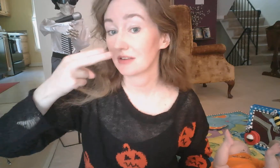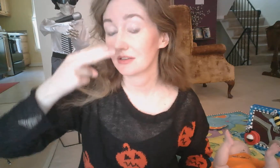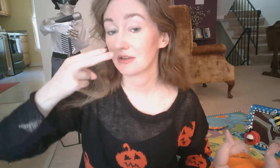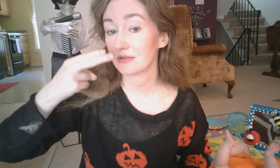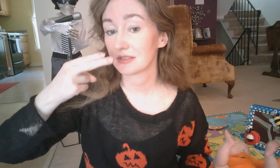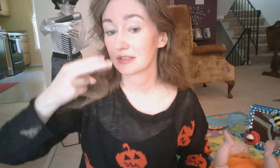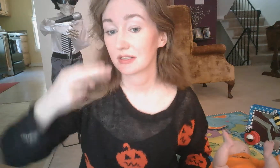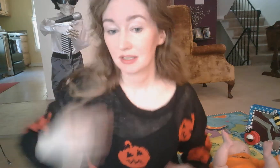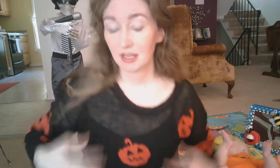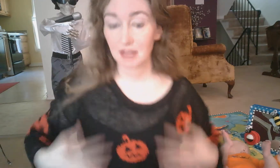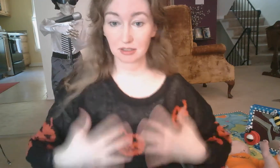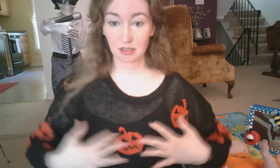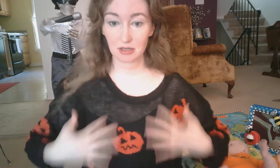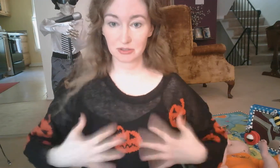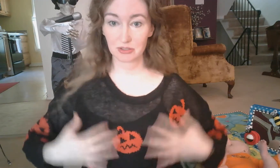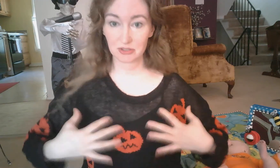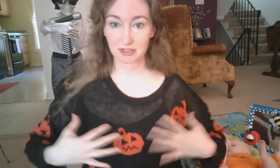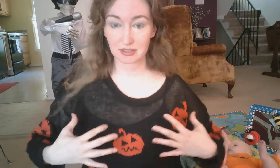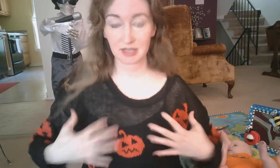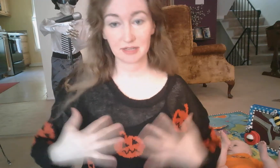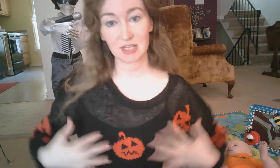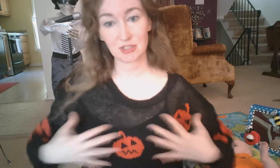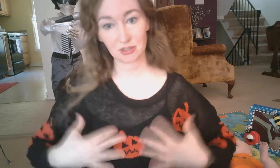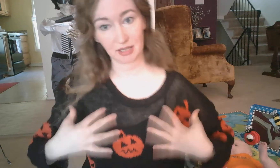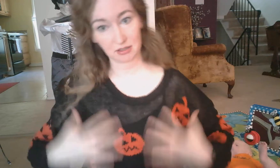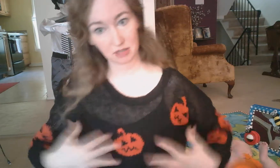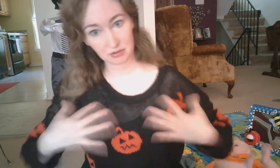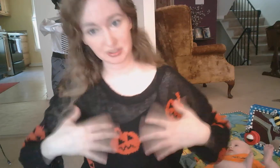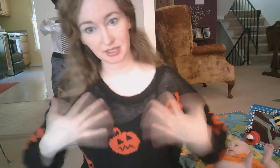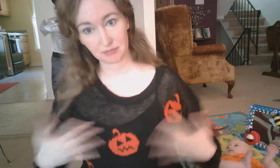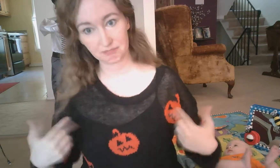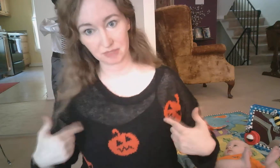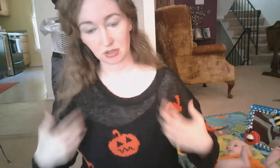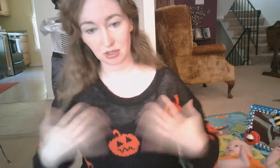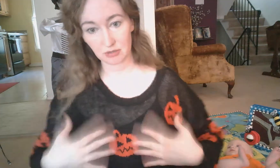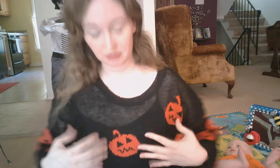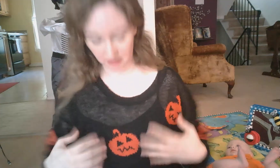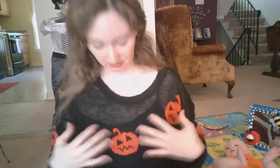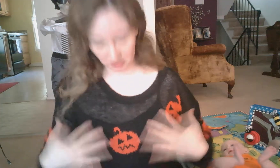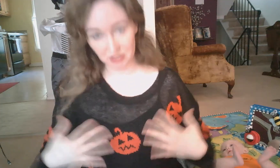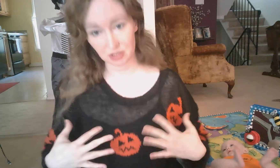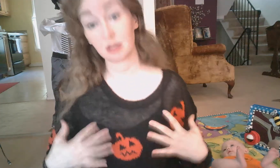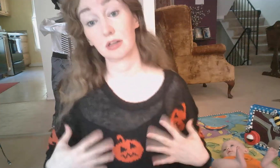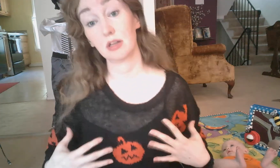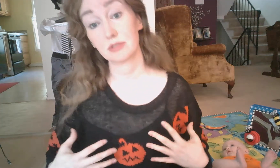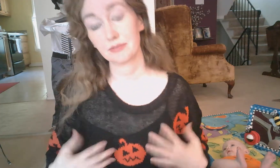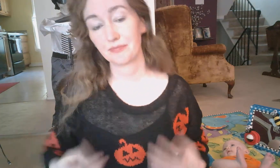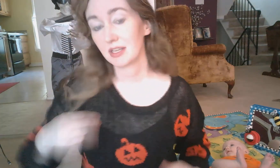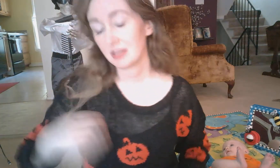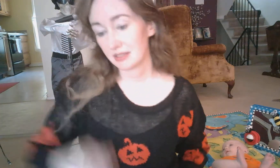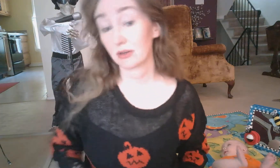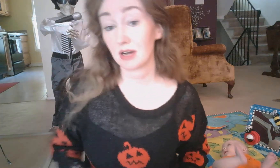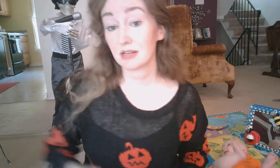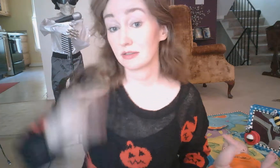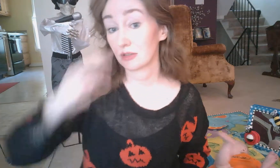your nose. And then clothes, you just kind of gesture like clothes, like your clothes. You can gesture at your clothes. So costume